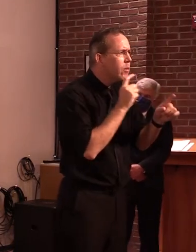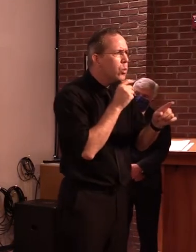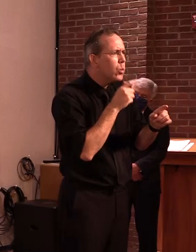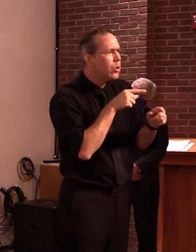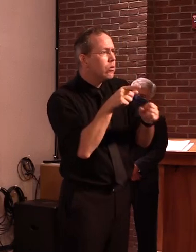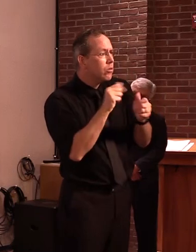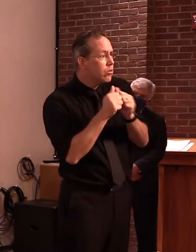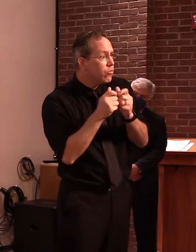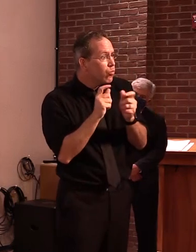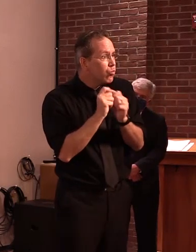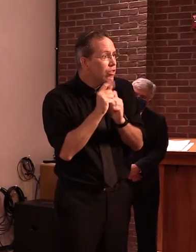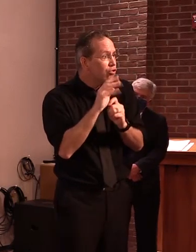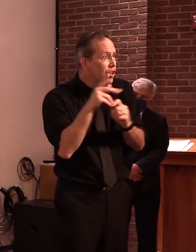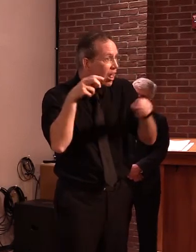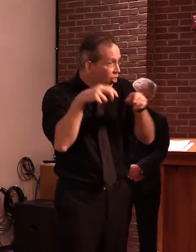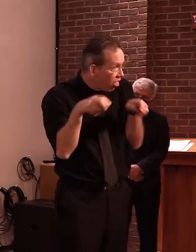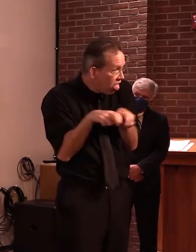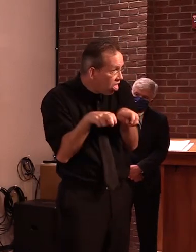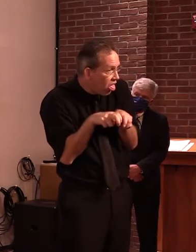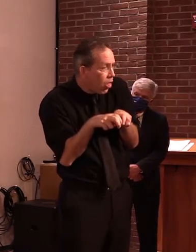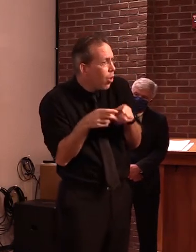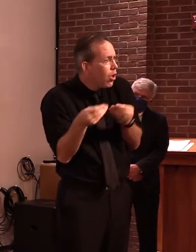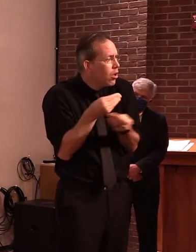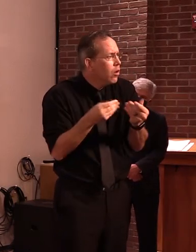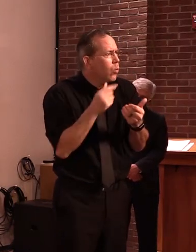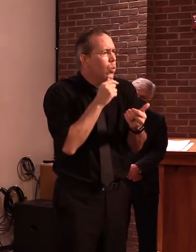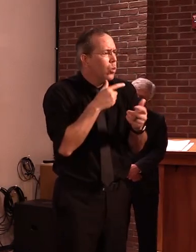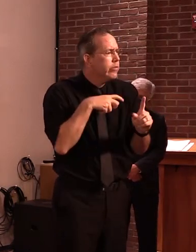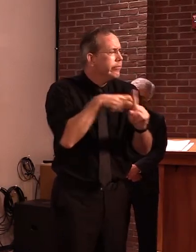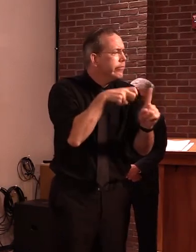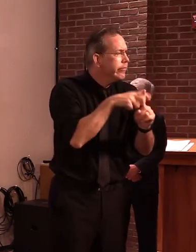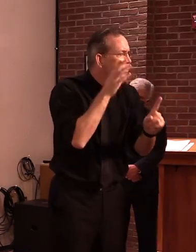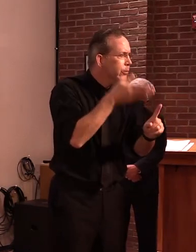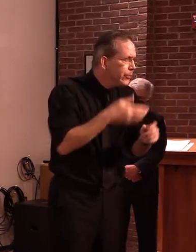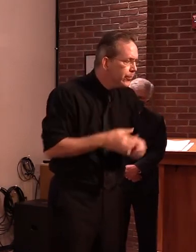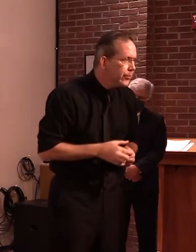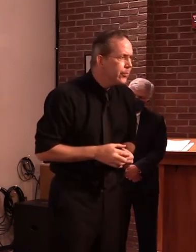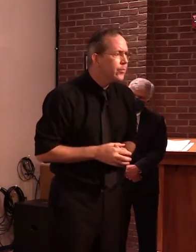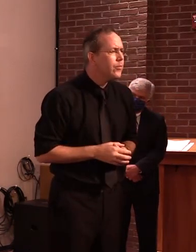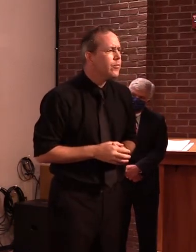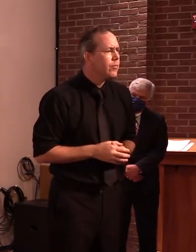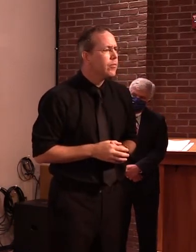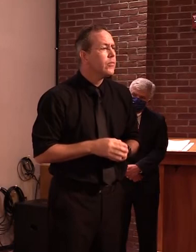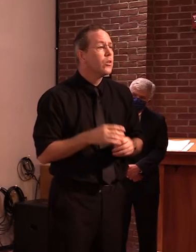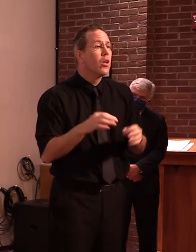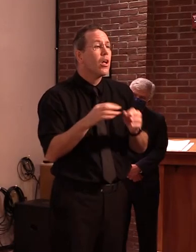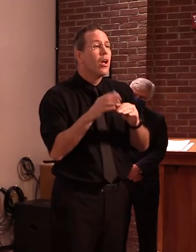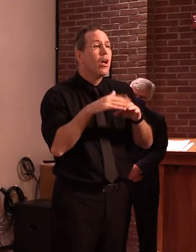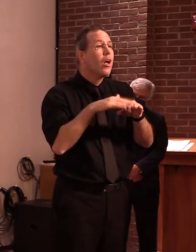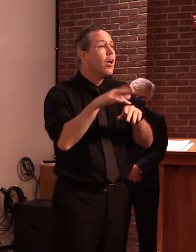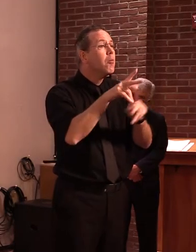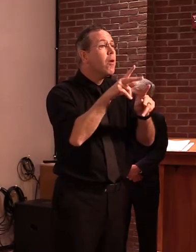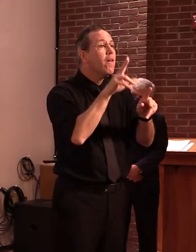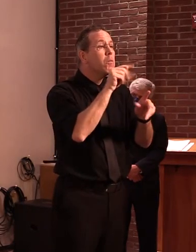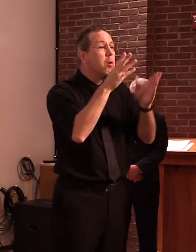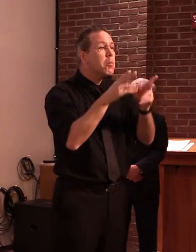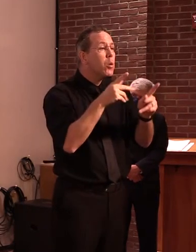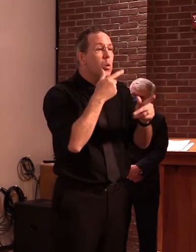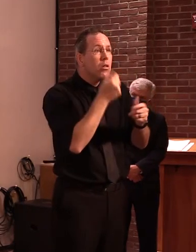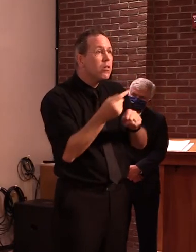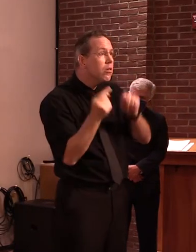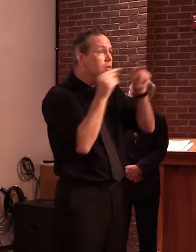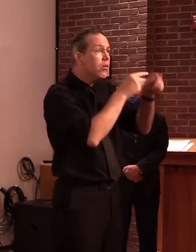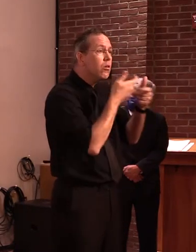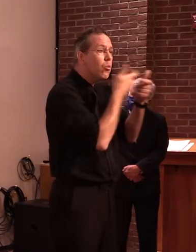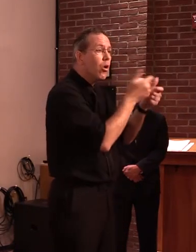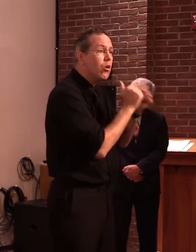But I would say this for any Vermonters who are going to the NASCAR race in New Hampshire this weekend,